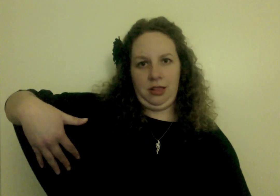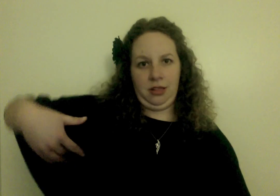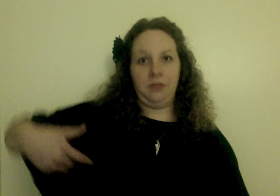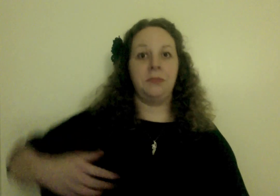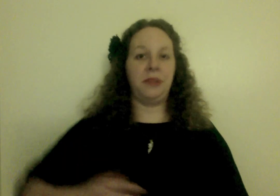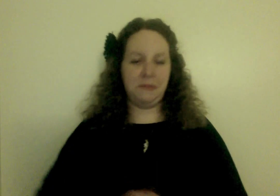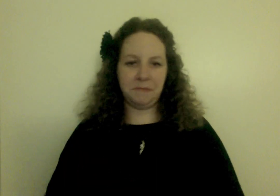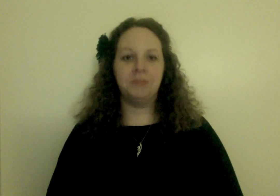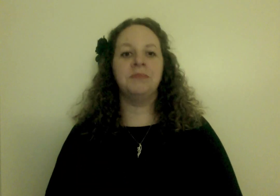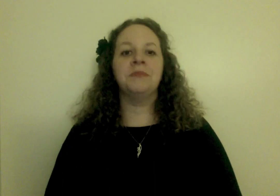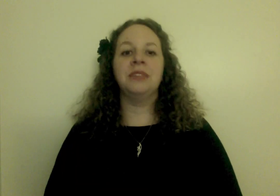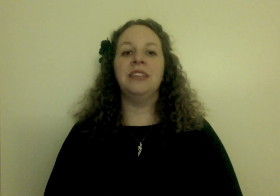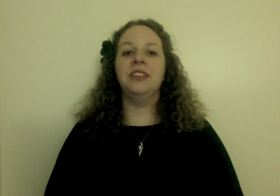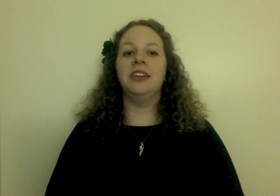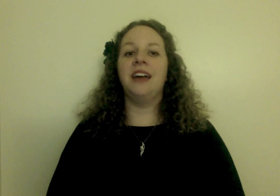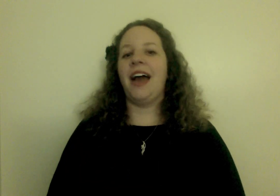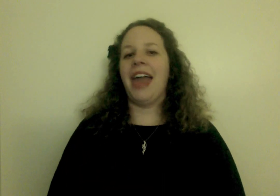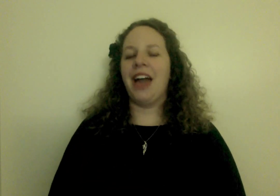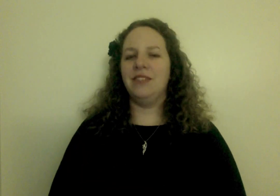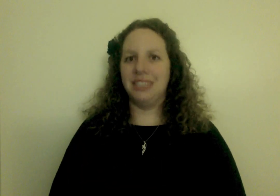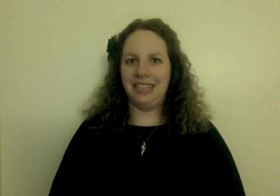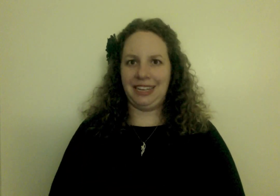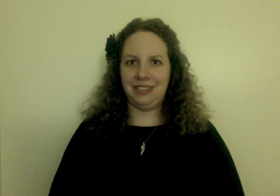Okay. Then I have the tickets.